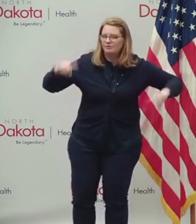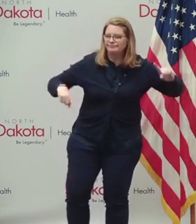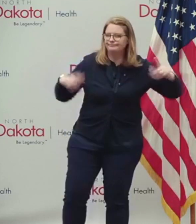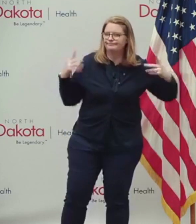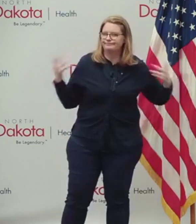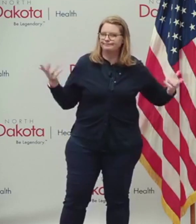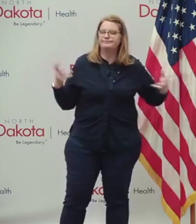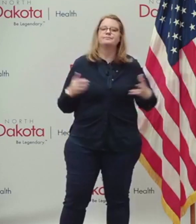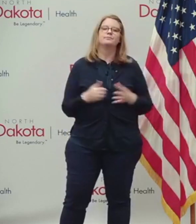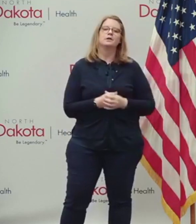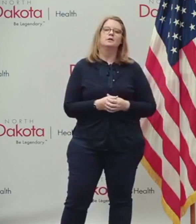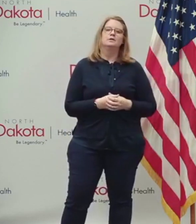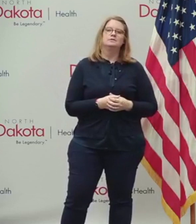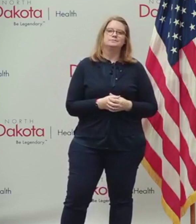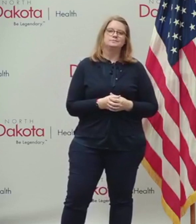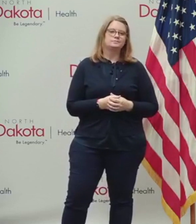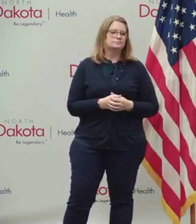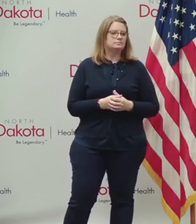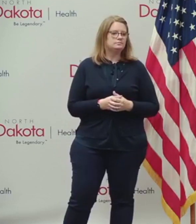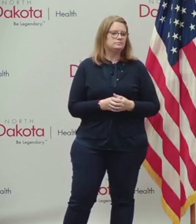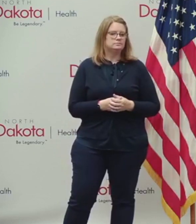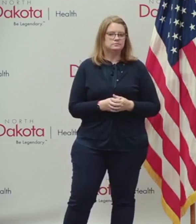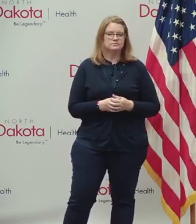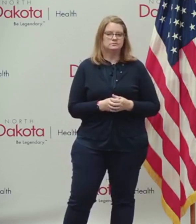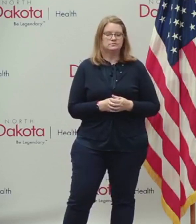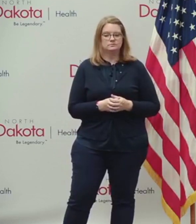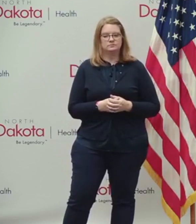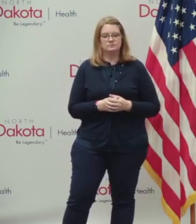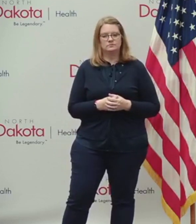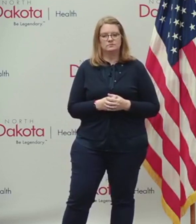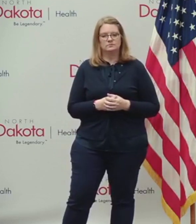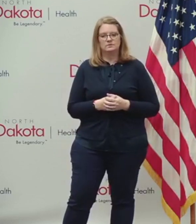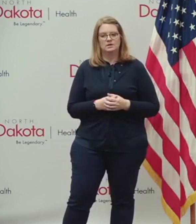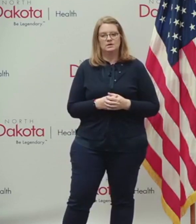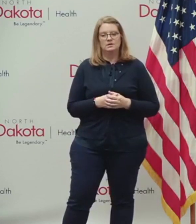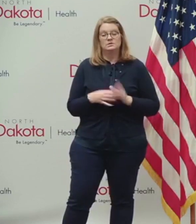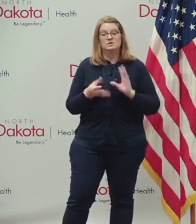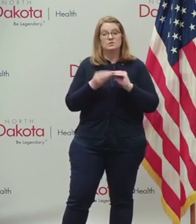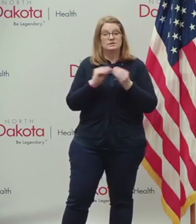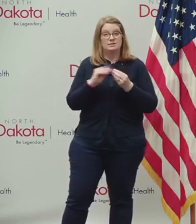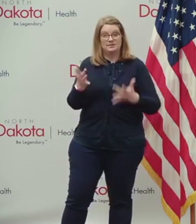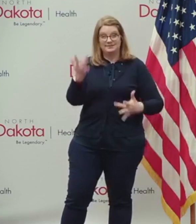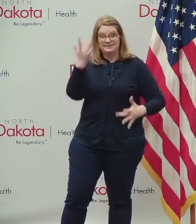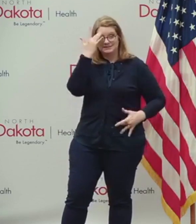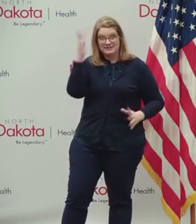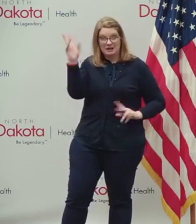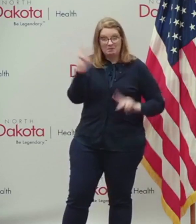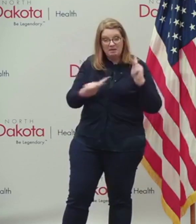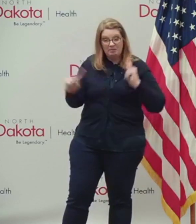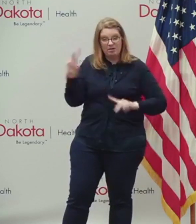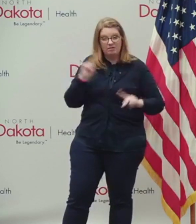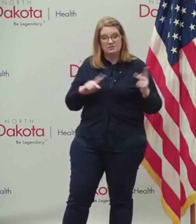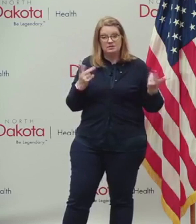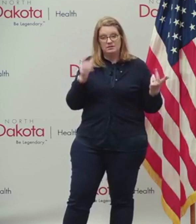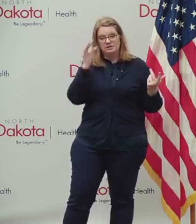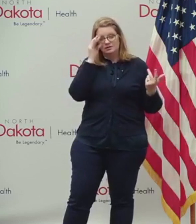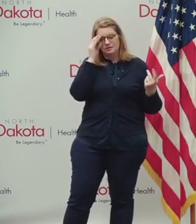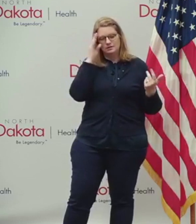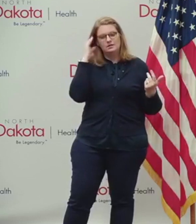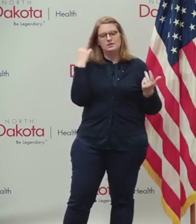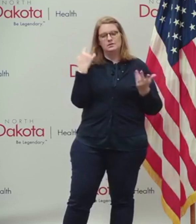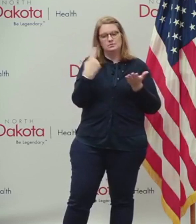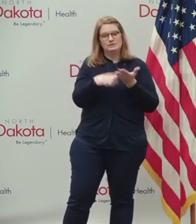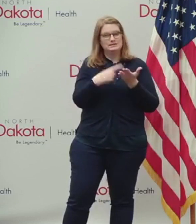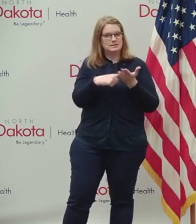from COVID. When we go to active cases across the state, I mean, again, this is the thing where we talk